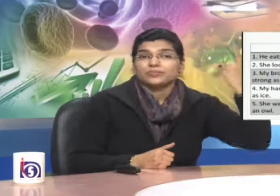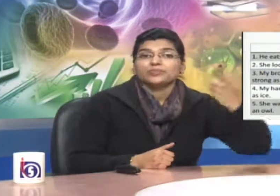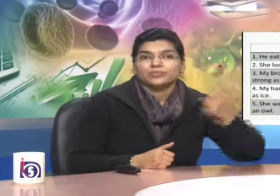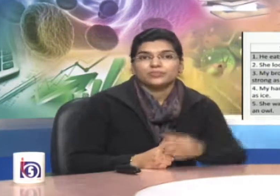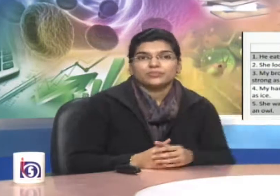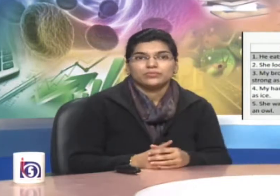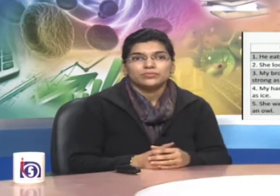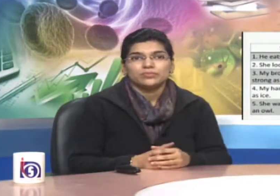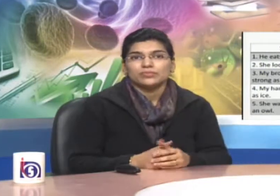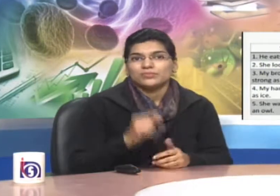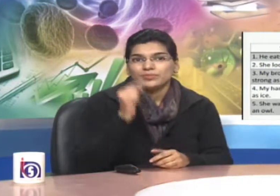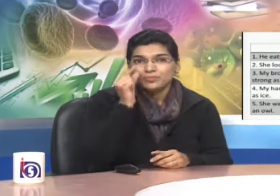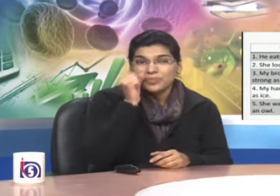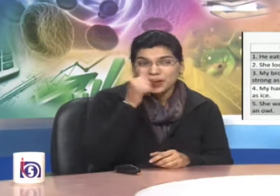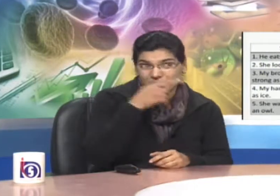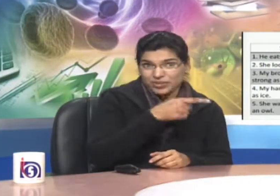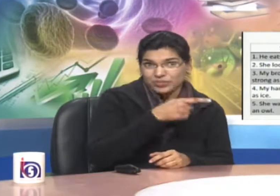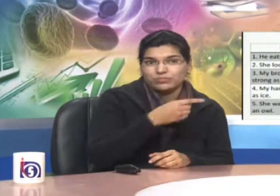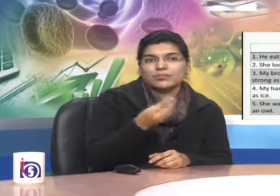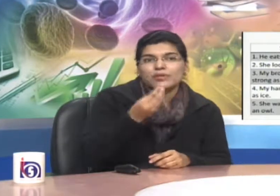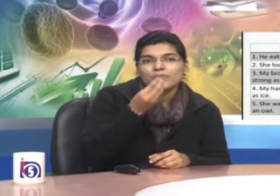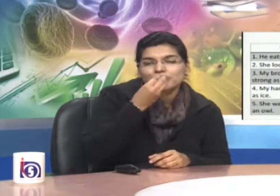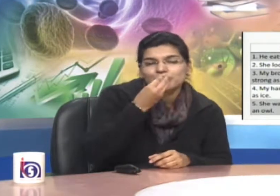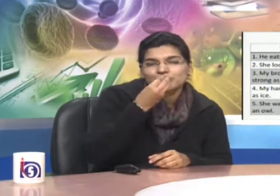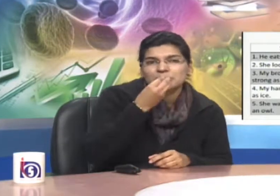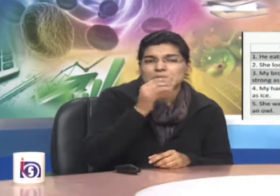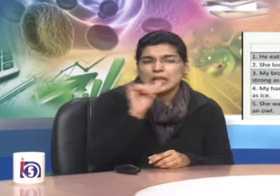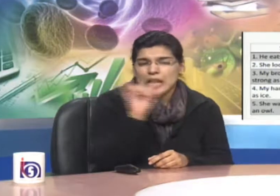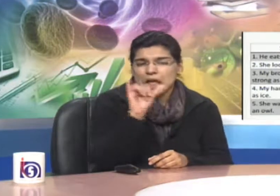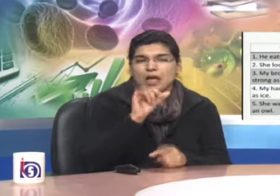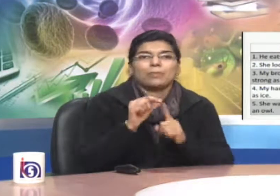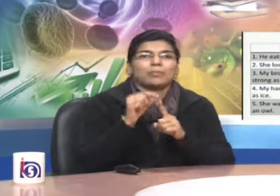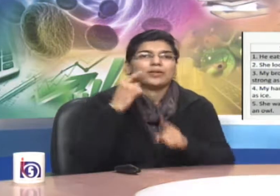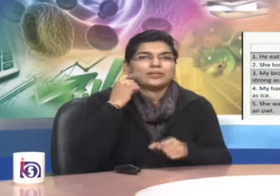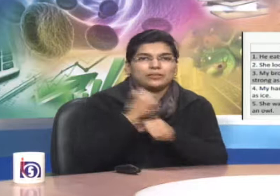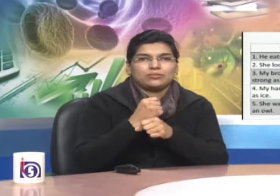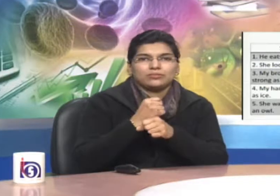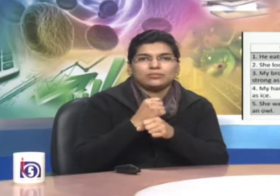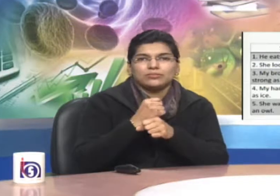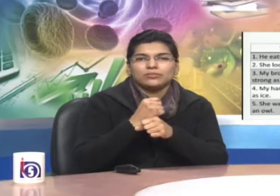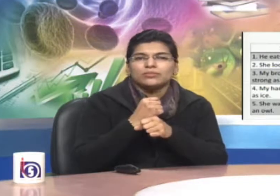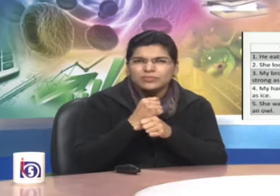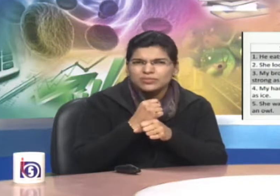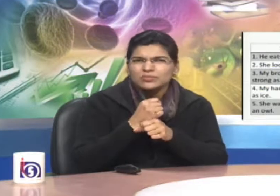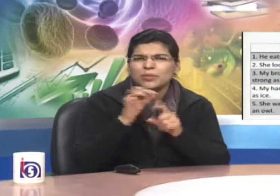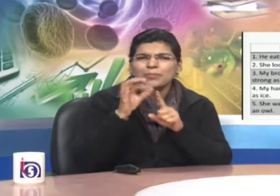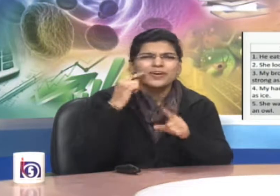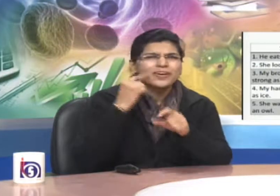Simile, the first one is he eats like a pig.